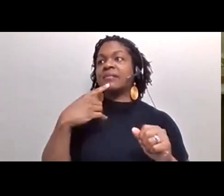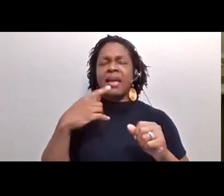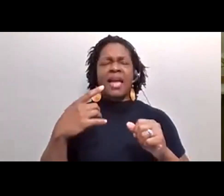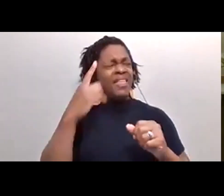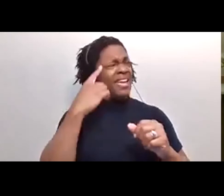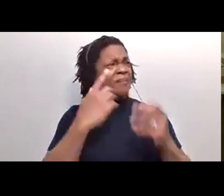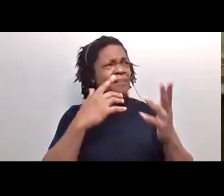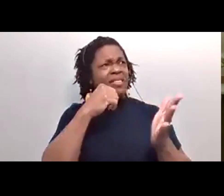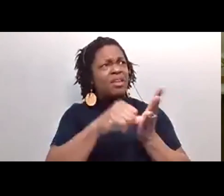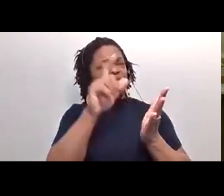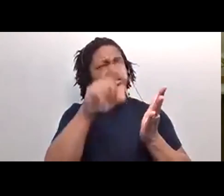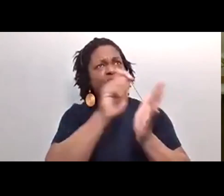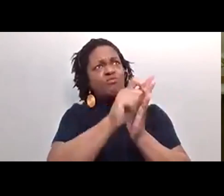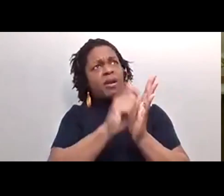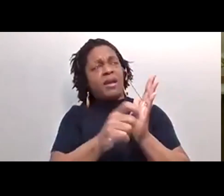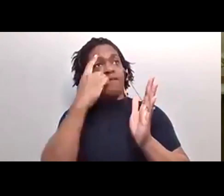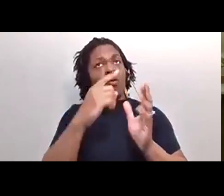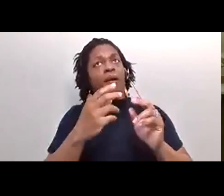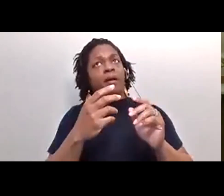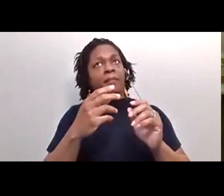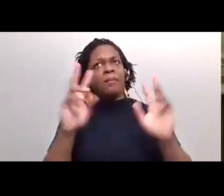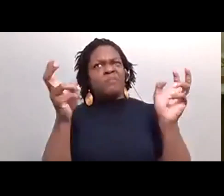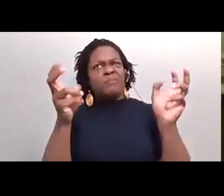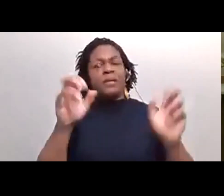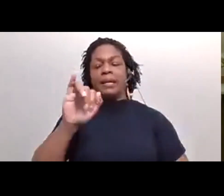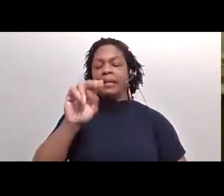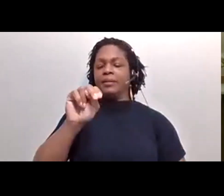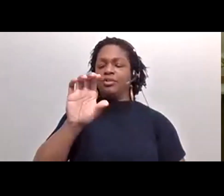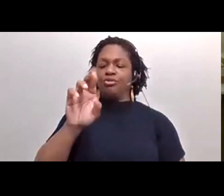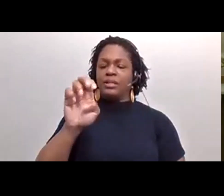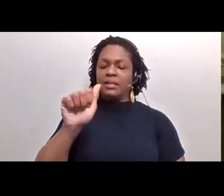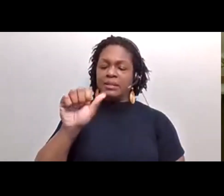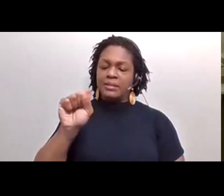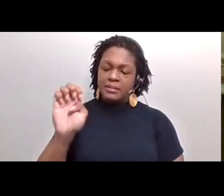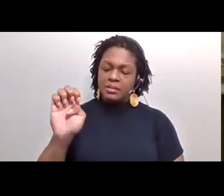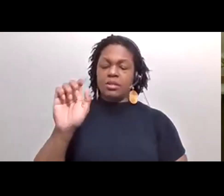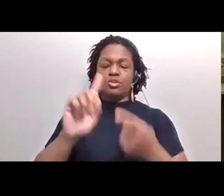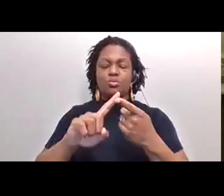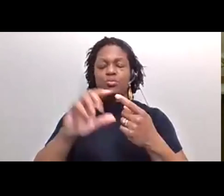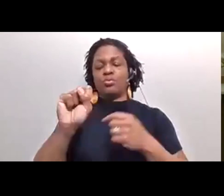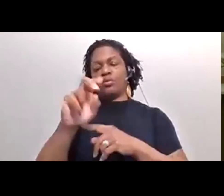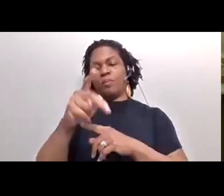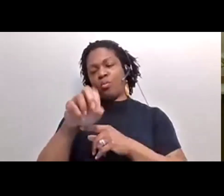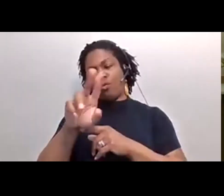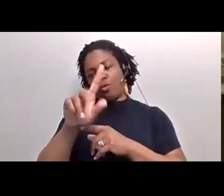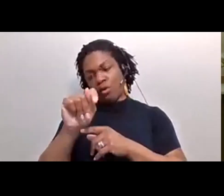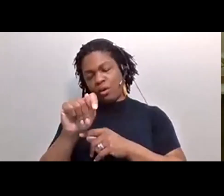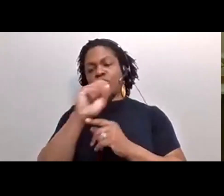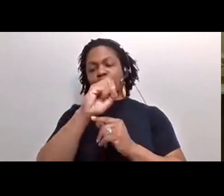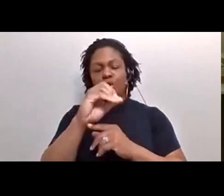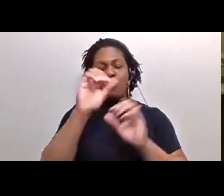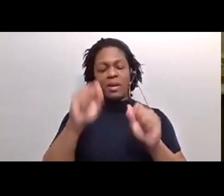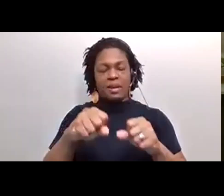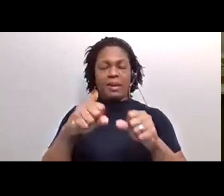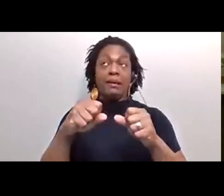the rate, so that they can make the, so that they can increase the rates. I mean, we don't want to tie everything like